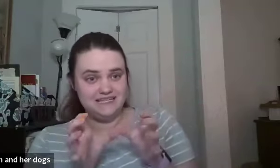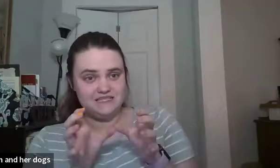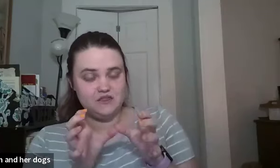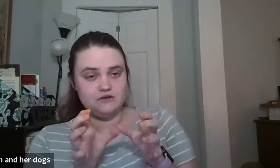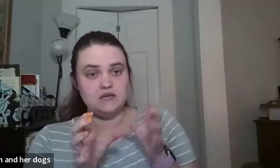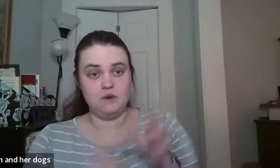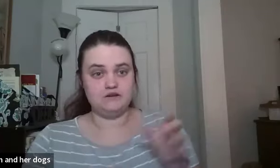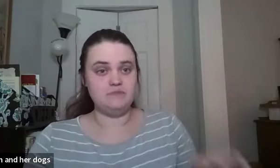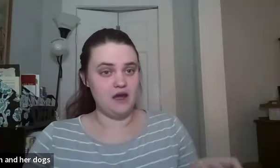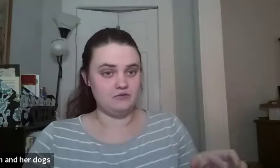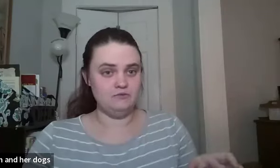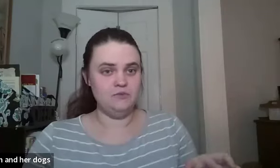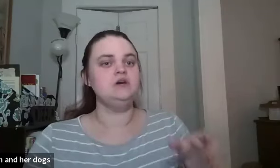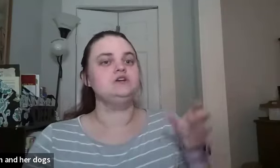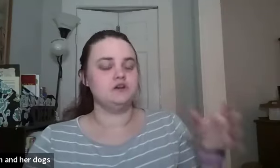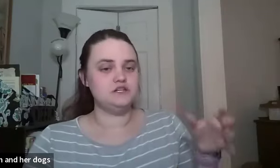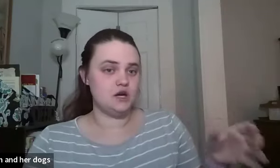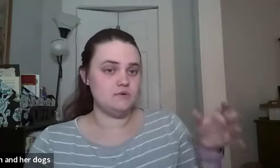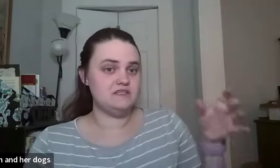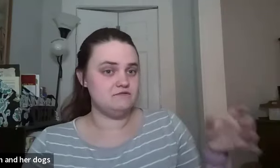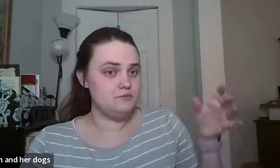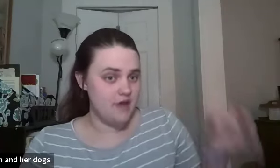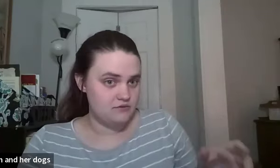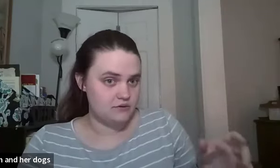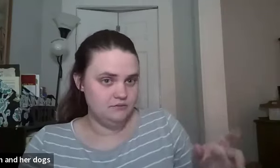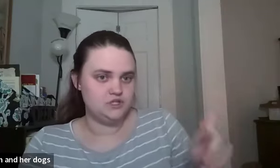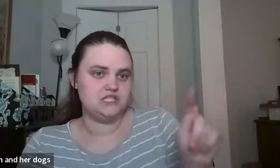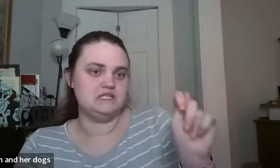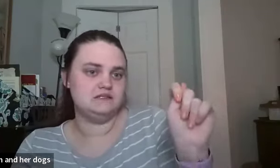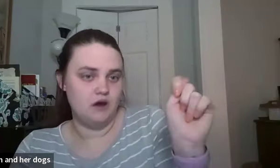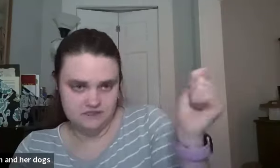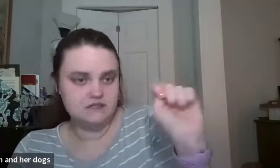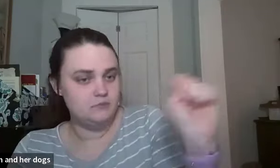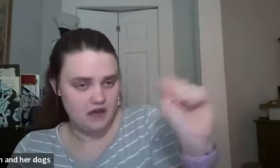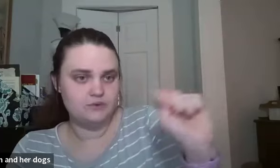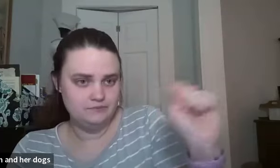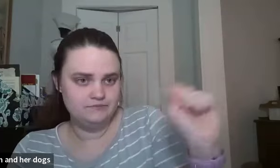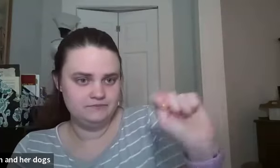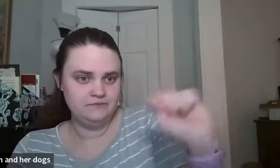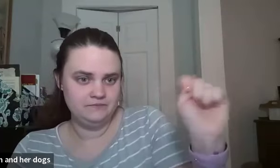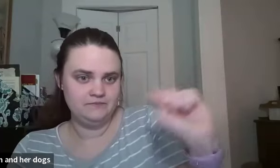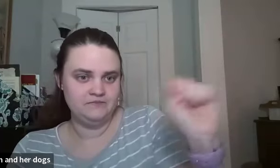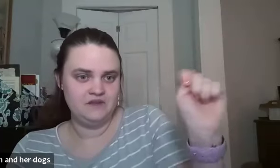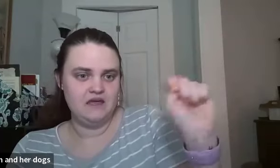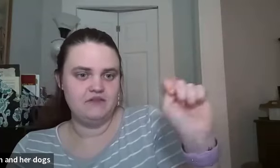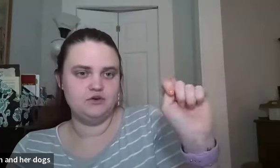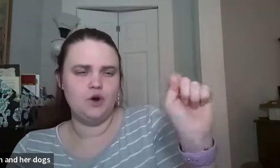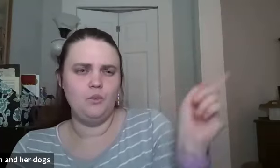sentence together and say, where's the bathroom? You're going to start with the sign for bathroom, which is obviously our bathroom. And then you'll go